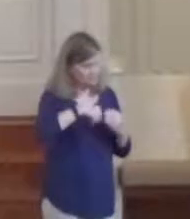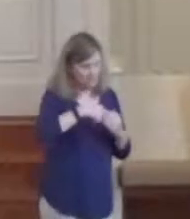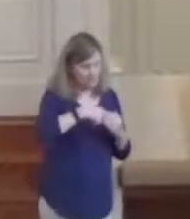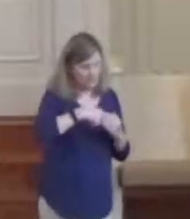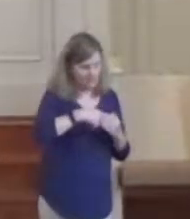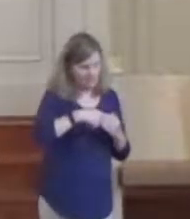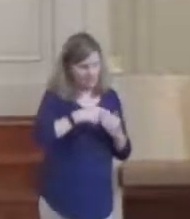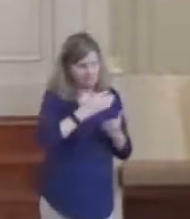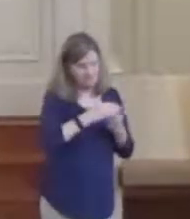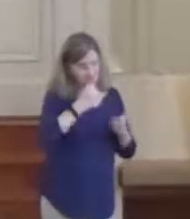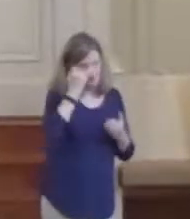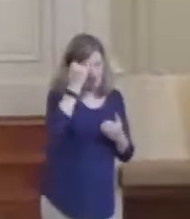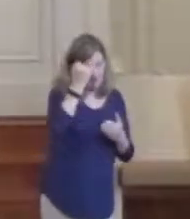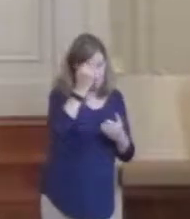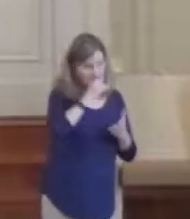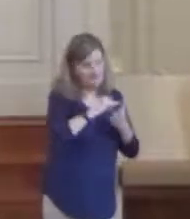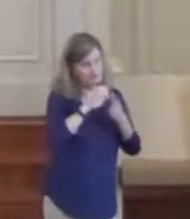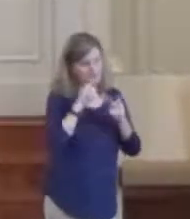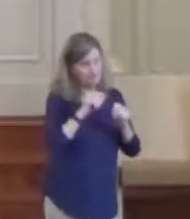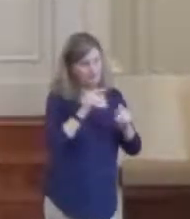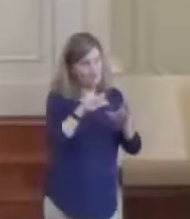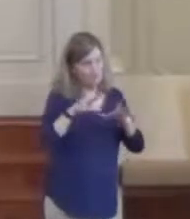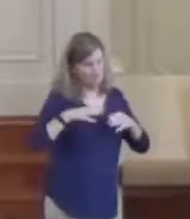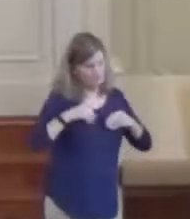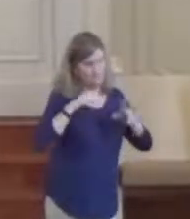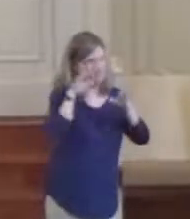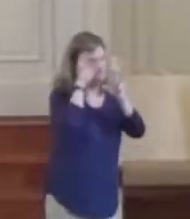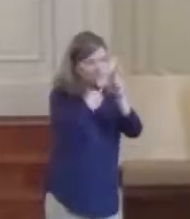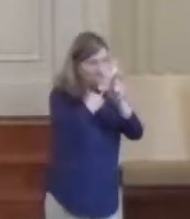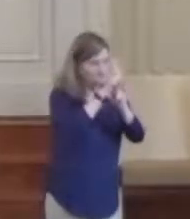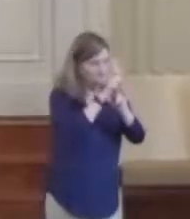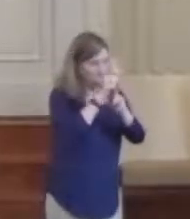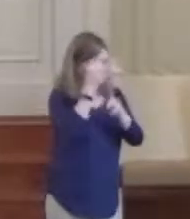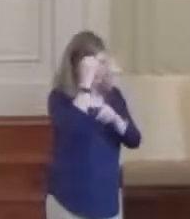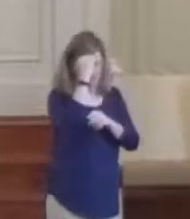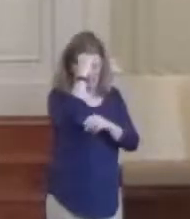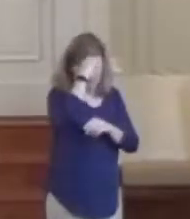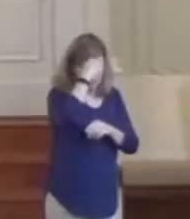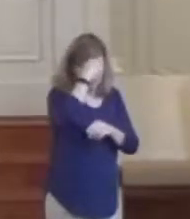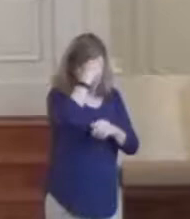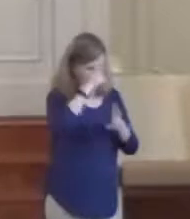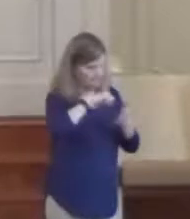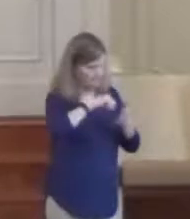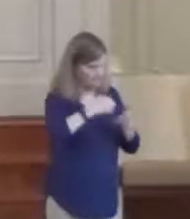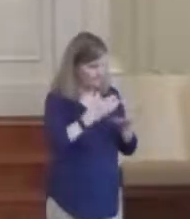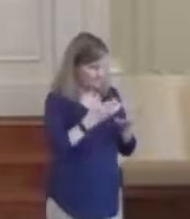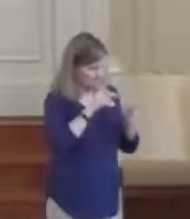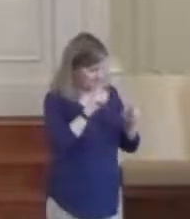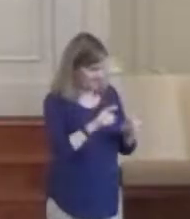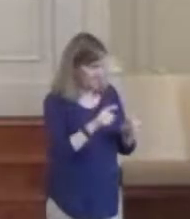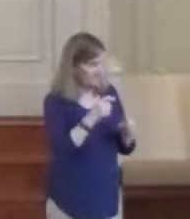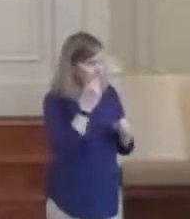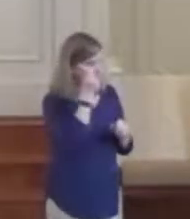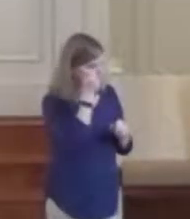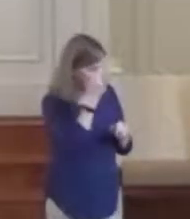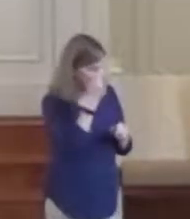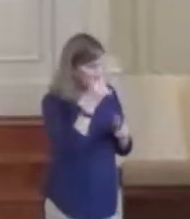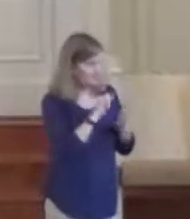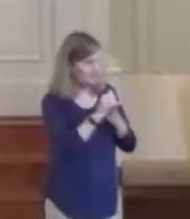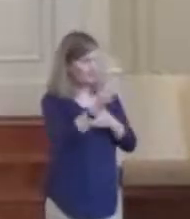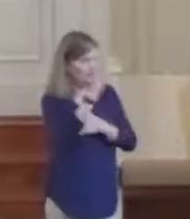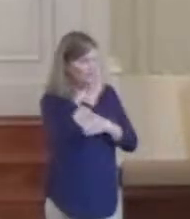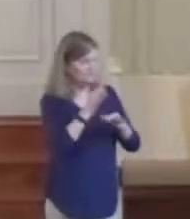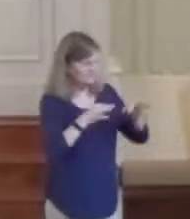of conception that we try to grasp onto. We need to remember that God is literally beyond our comprehension and beyond our